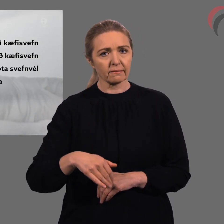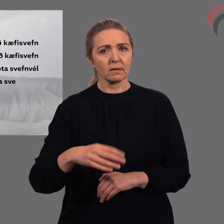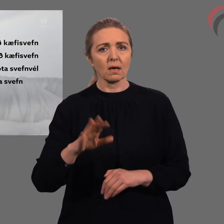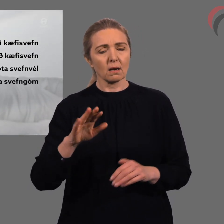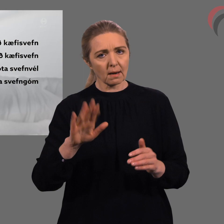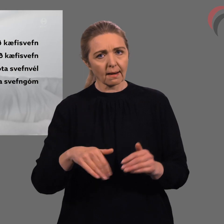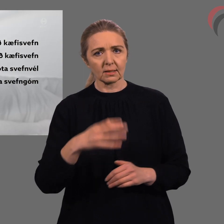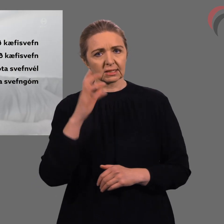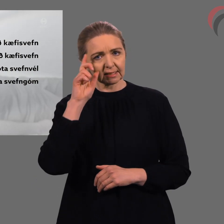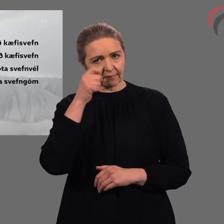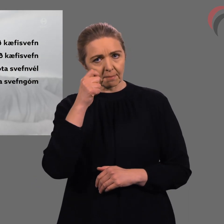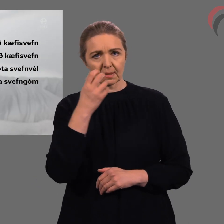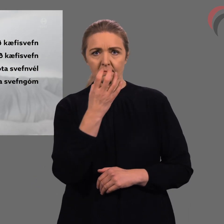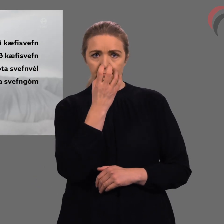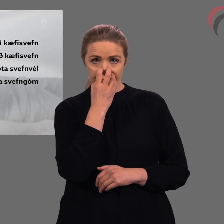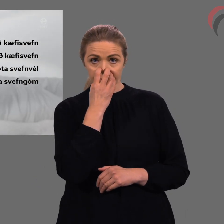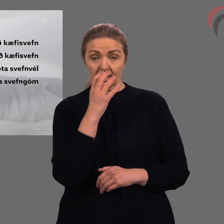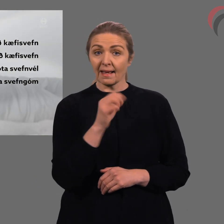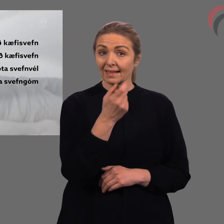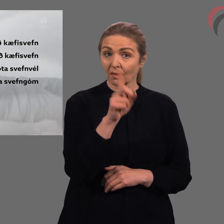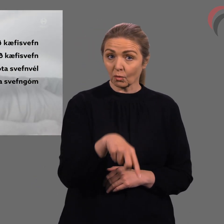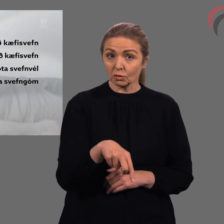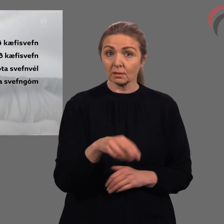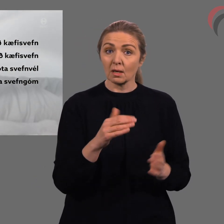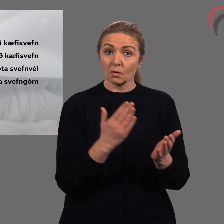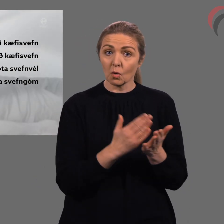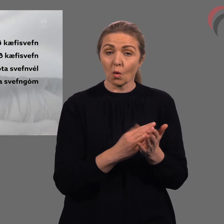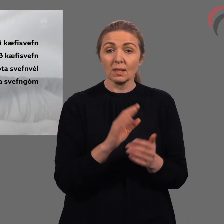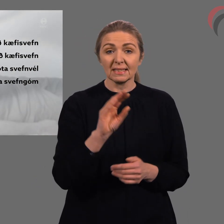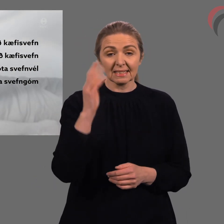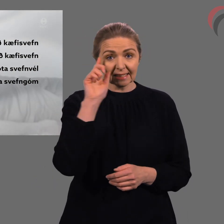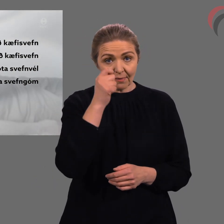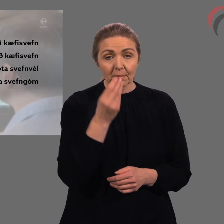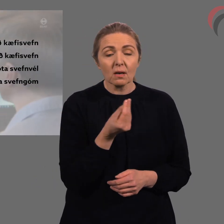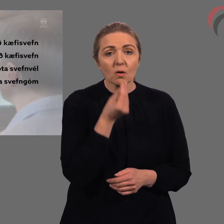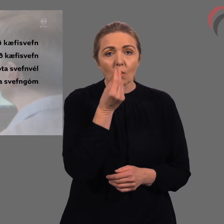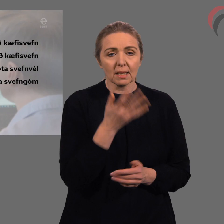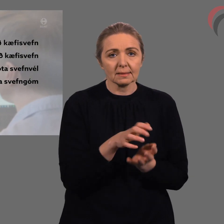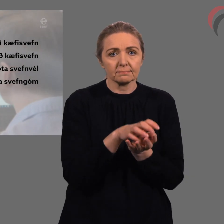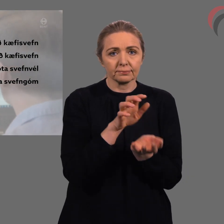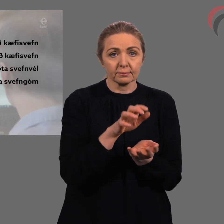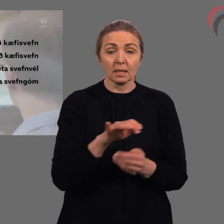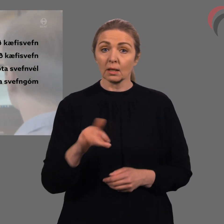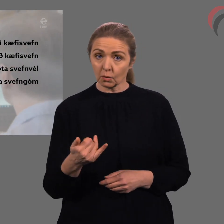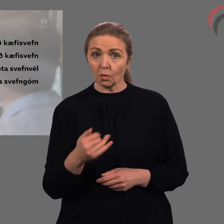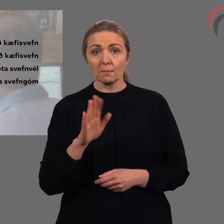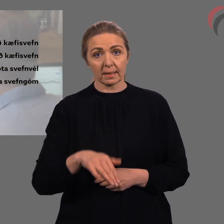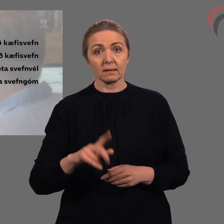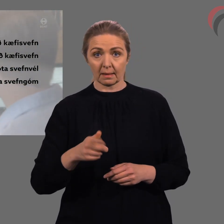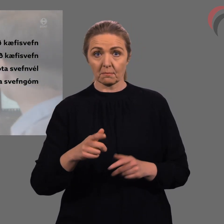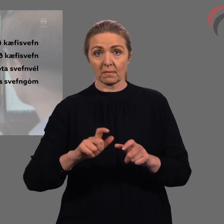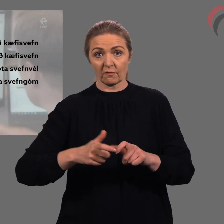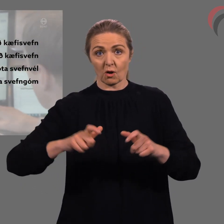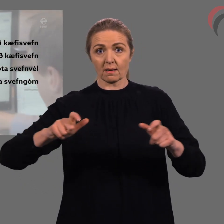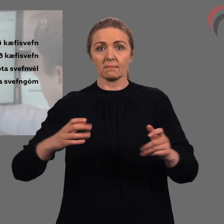notkunar svefnvéla. 1000 dugir að nota sérstakan svefngóm til að opna öndunarveg. Þó svo að stöðug fjölgun hafi